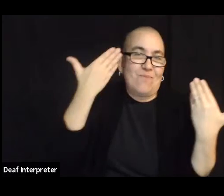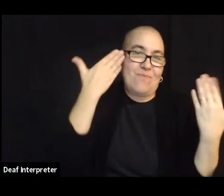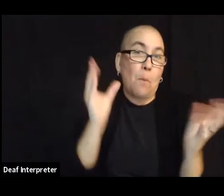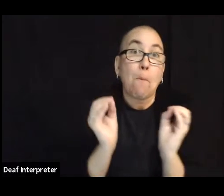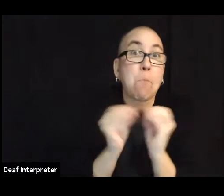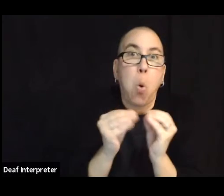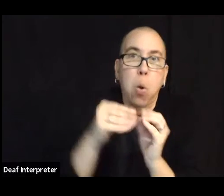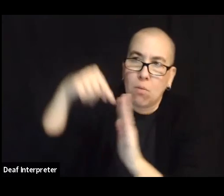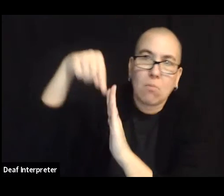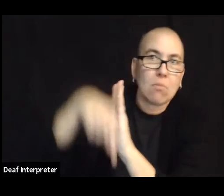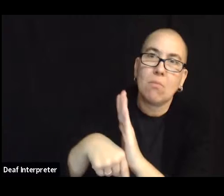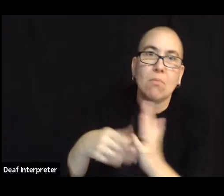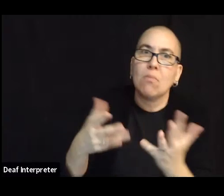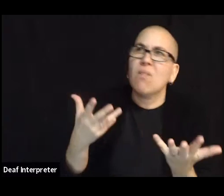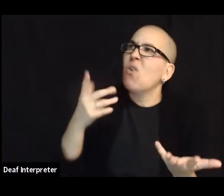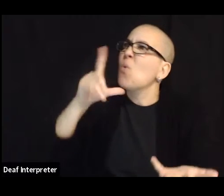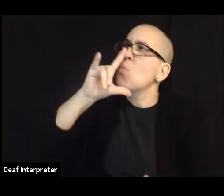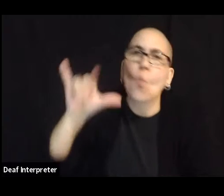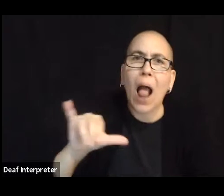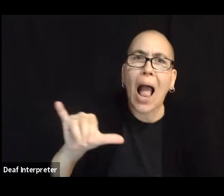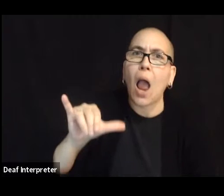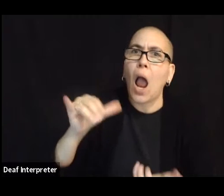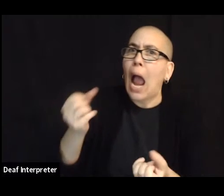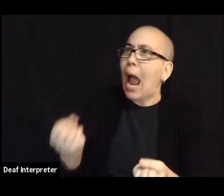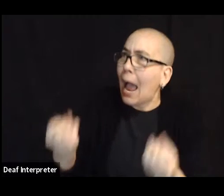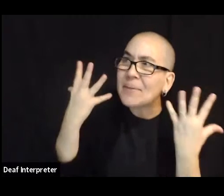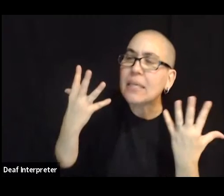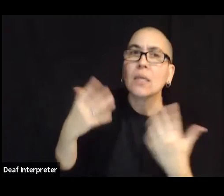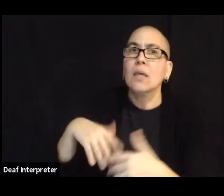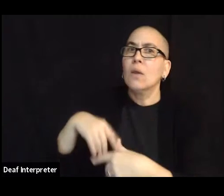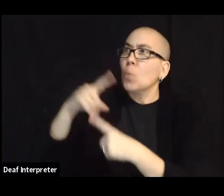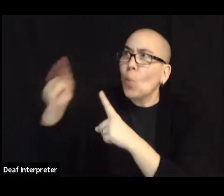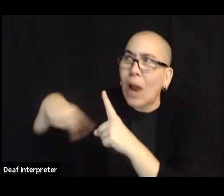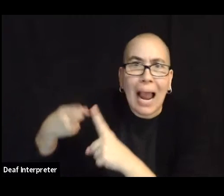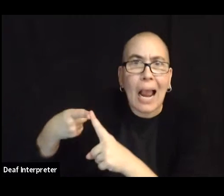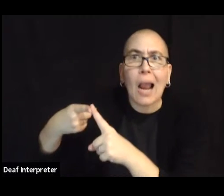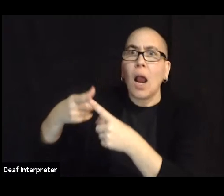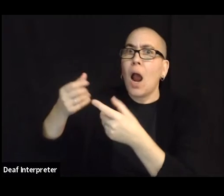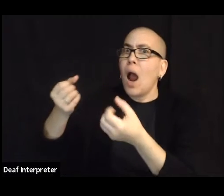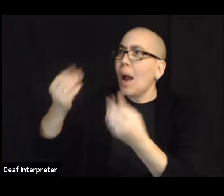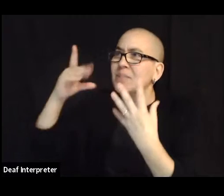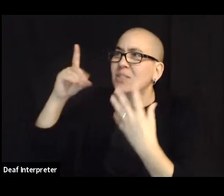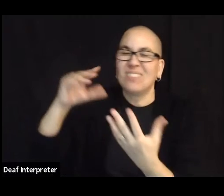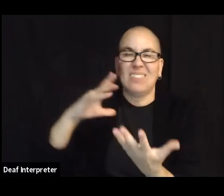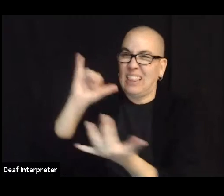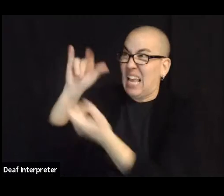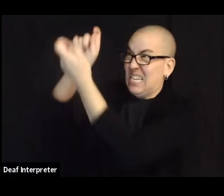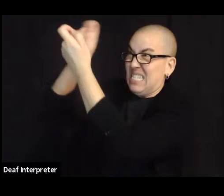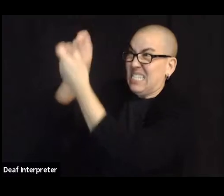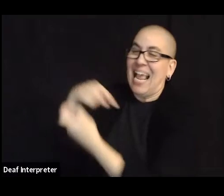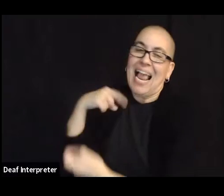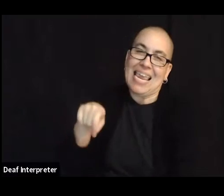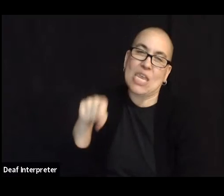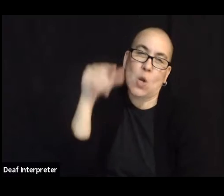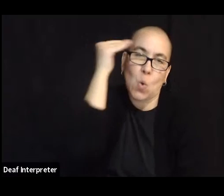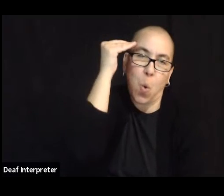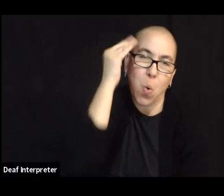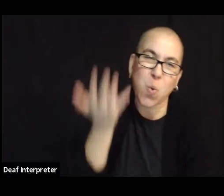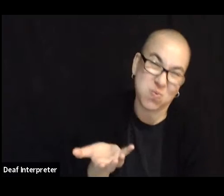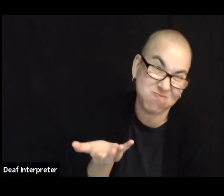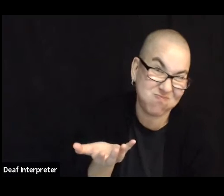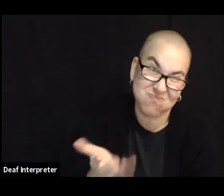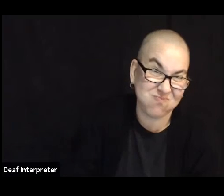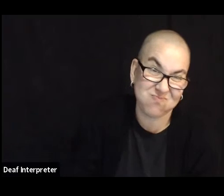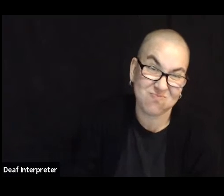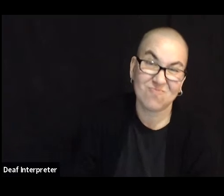or exactly what that's going to look like, is that we just need more information. And, we've talked a lot about the